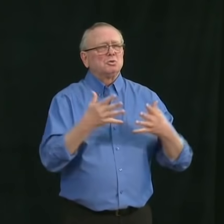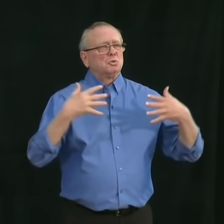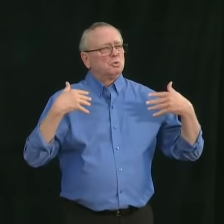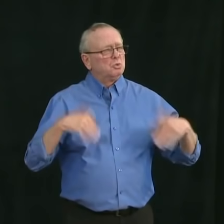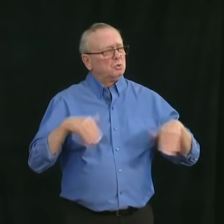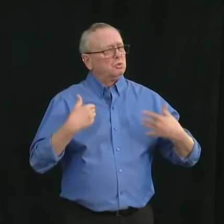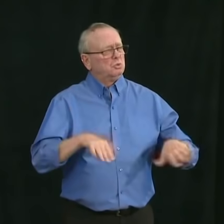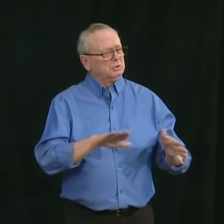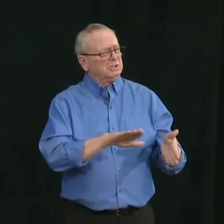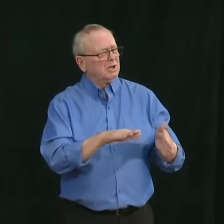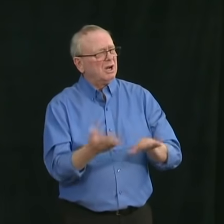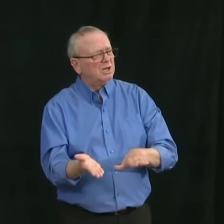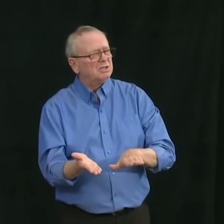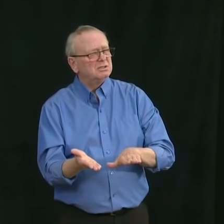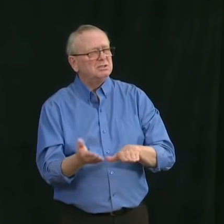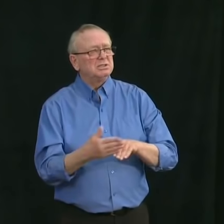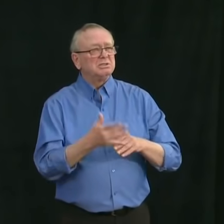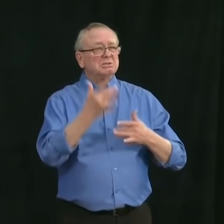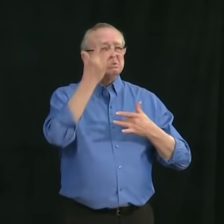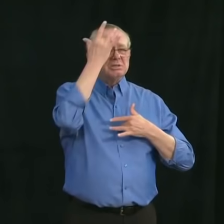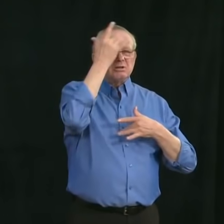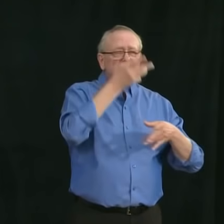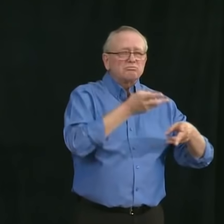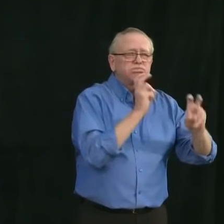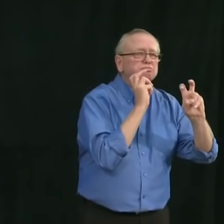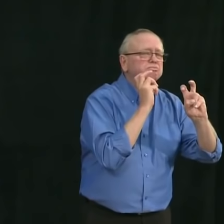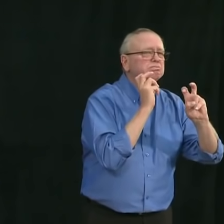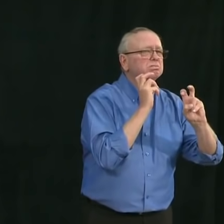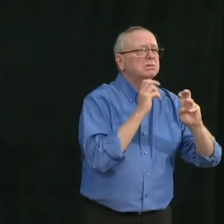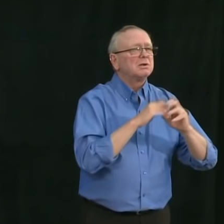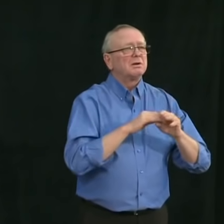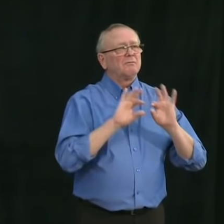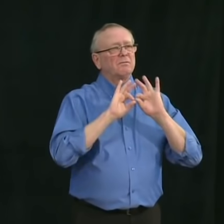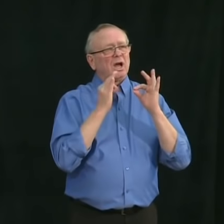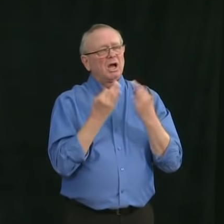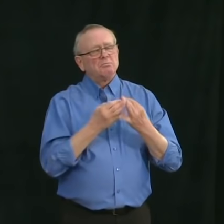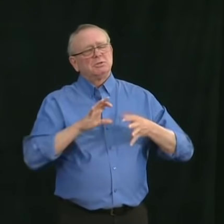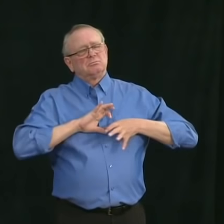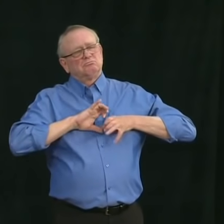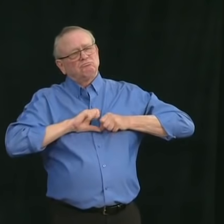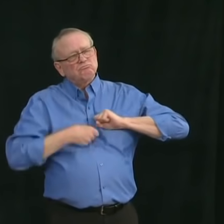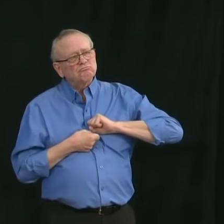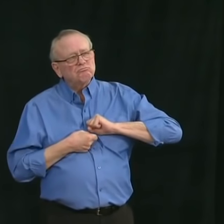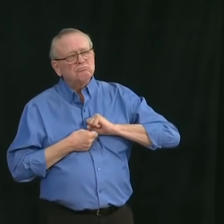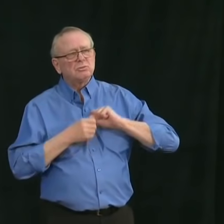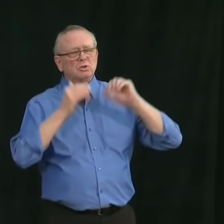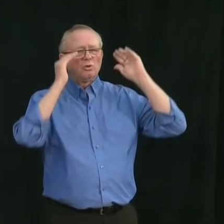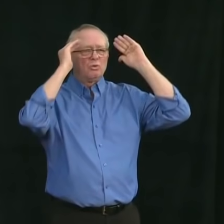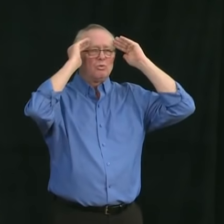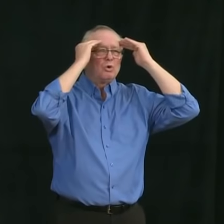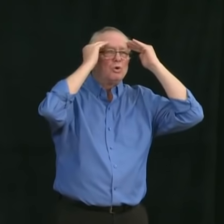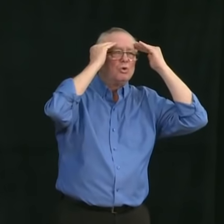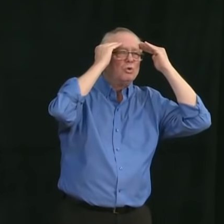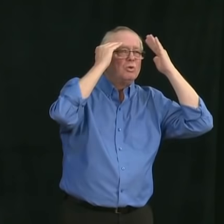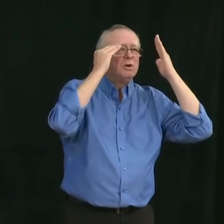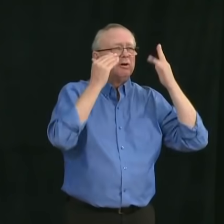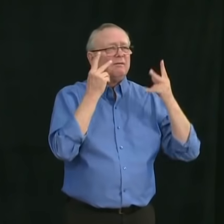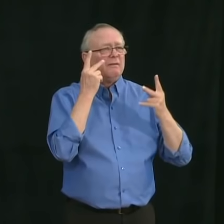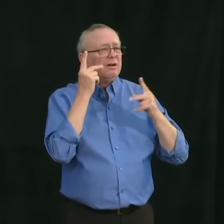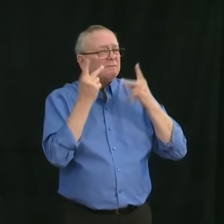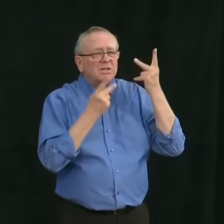who have died. Other families are worried about loved ones in intensive care or hospital, with visitor restrictions